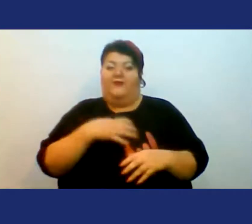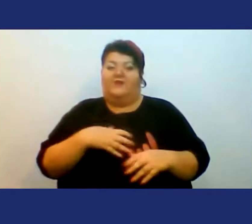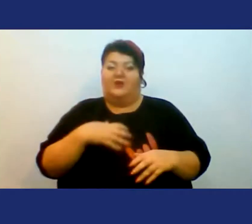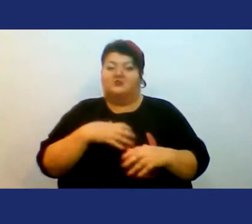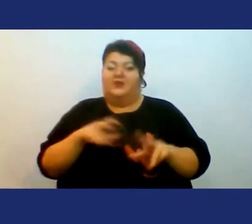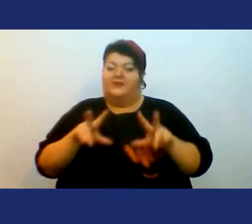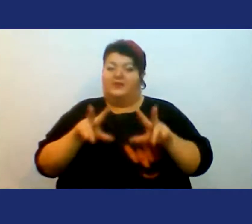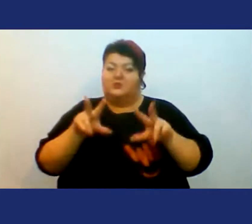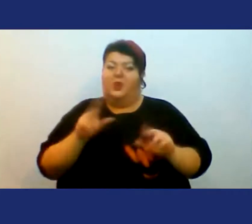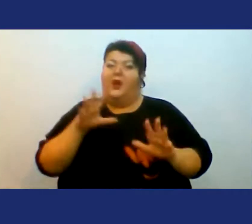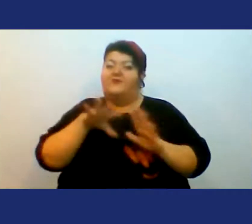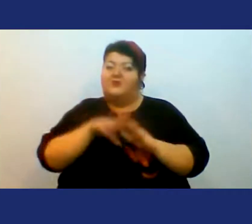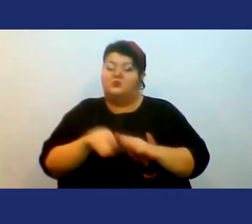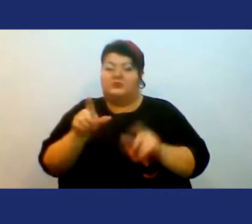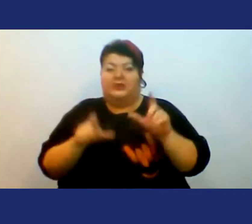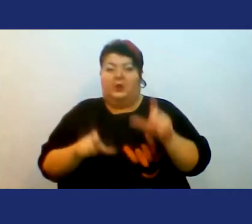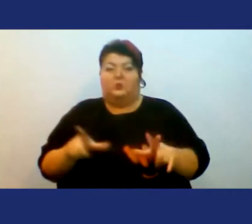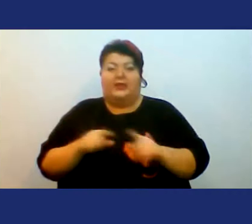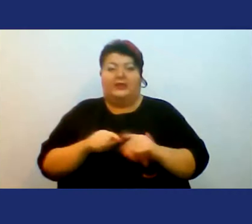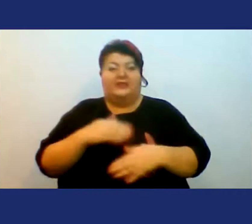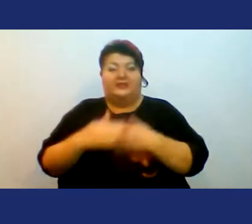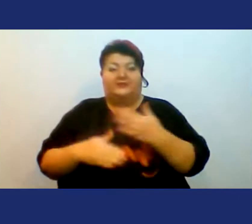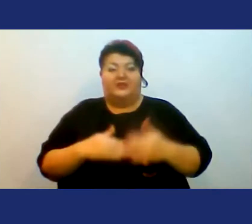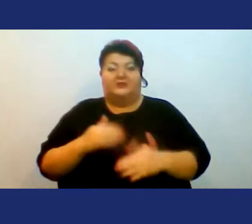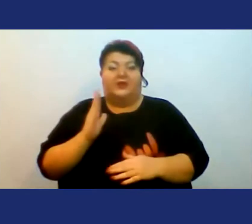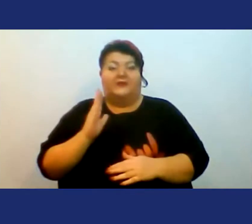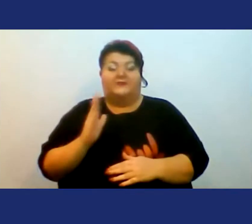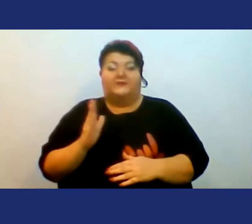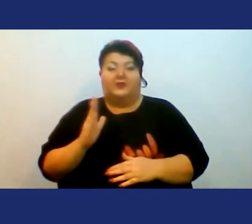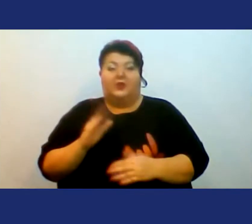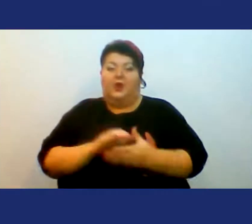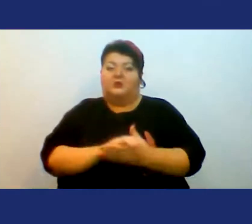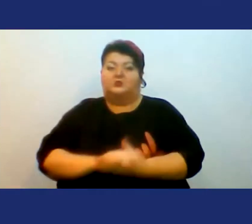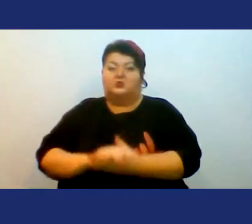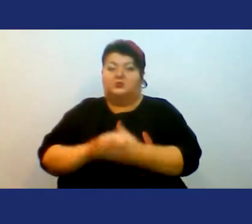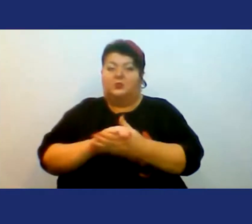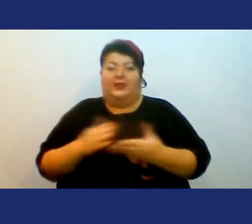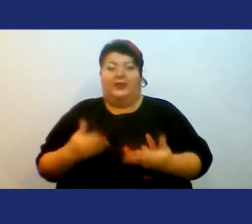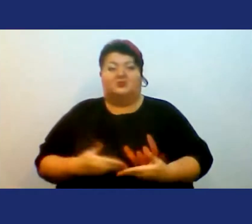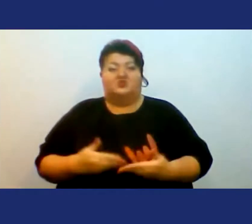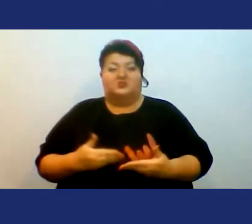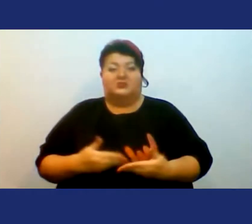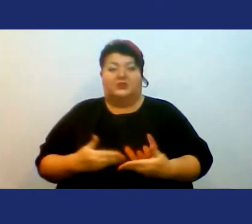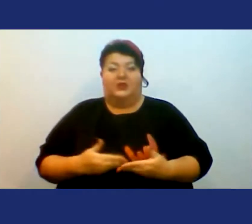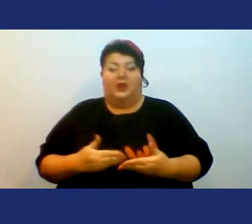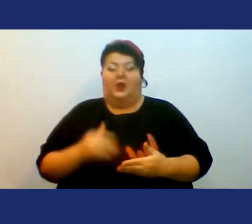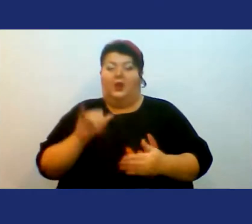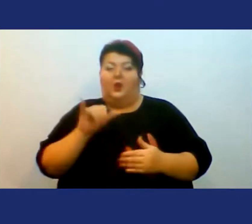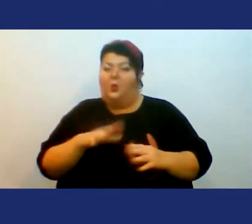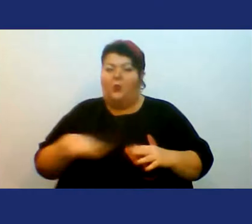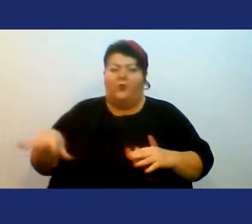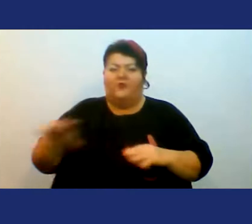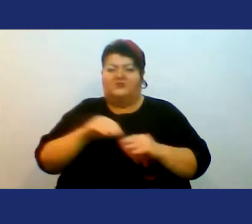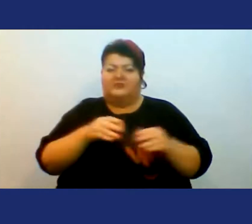on Disabilities, and in accordance with Article 4 of the UN